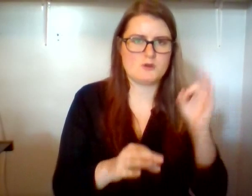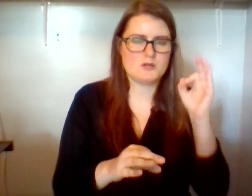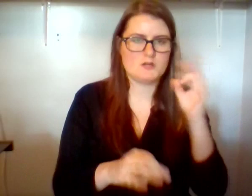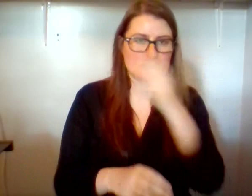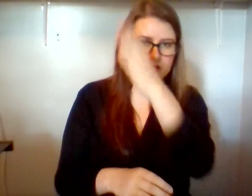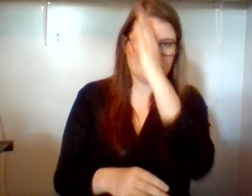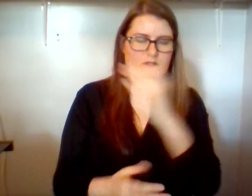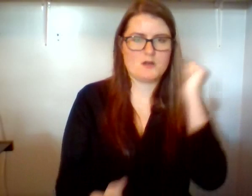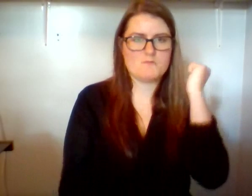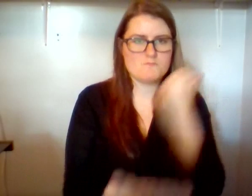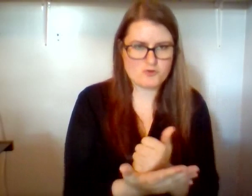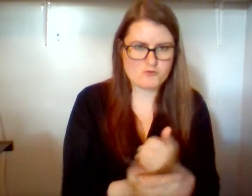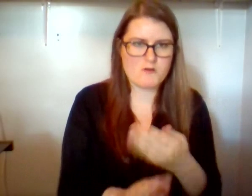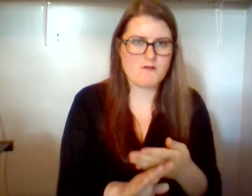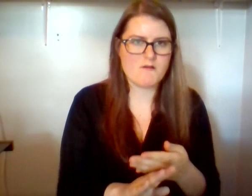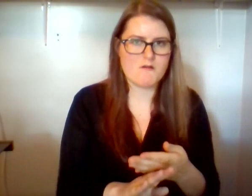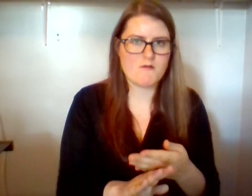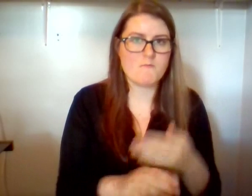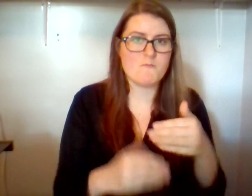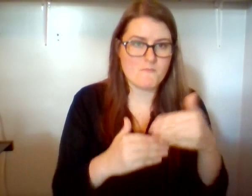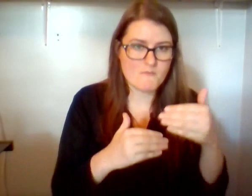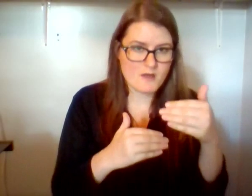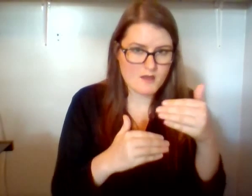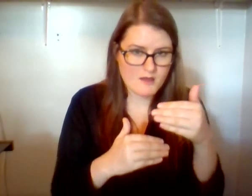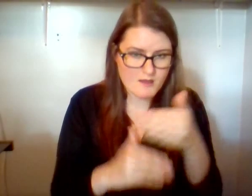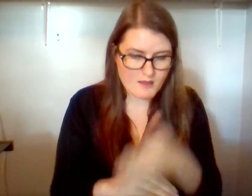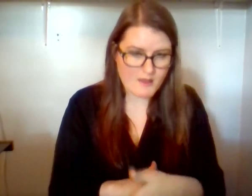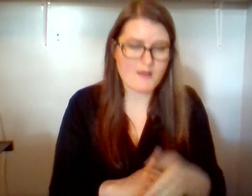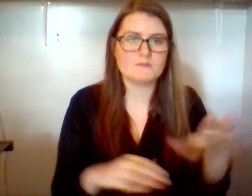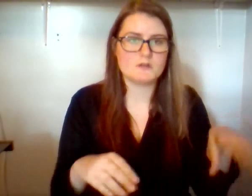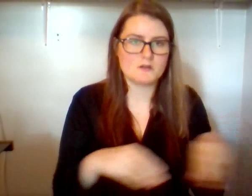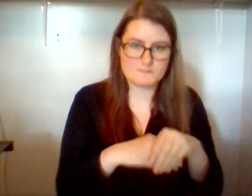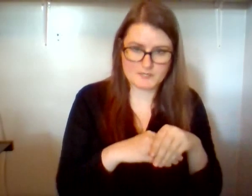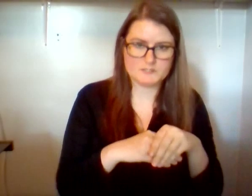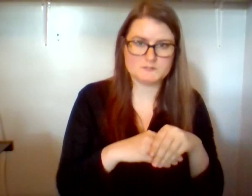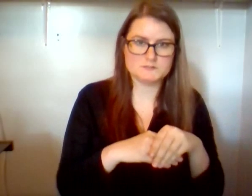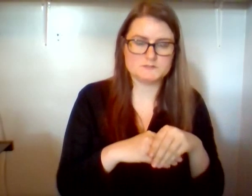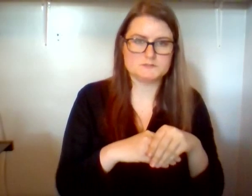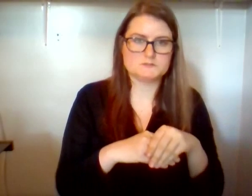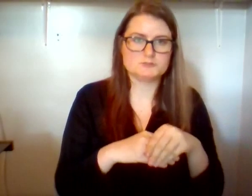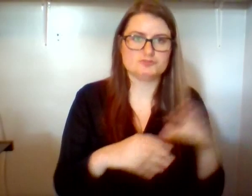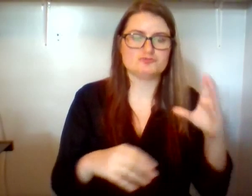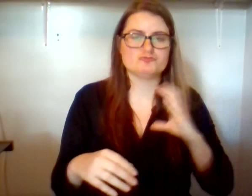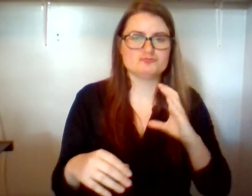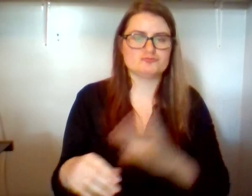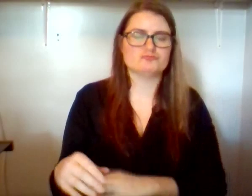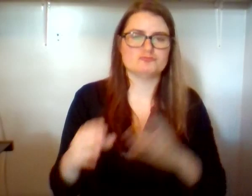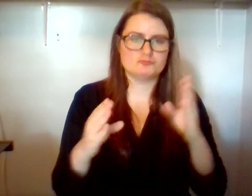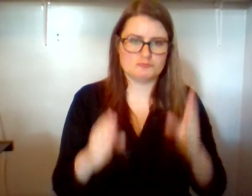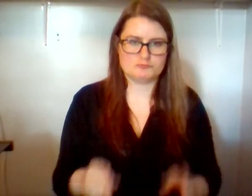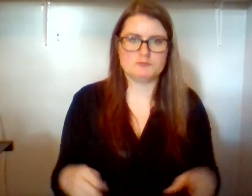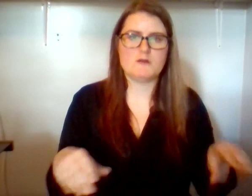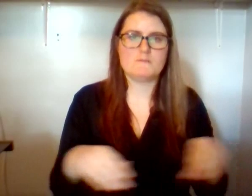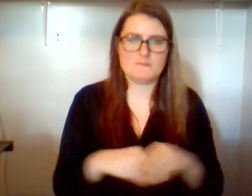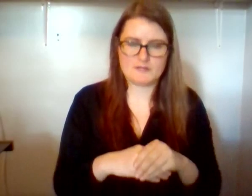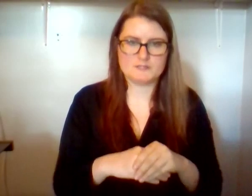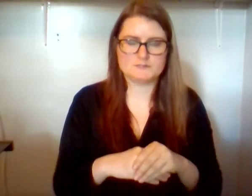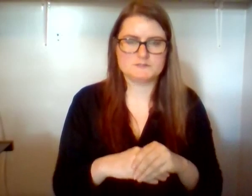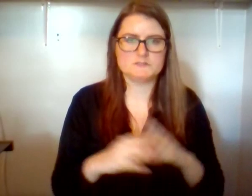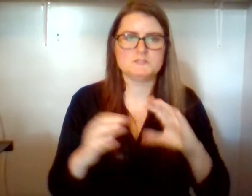surprisingly really says good sex is for Christians, because people who will give thanks for it. Husbands and wives, give your